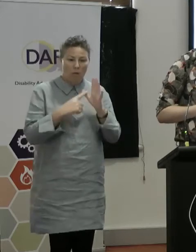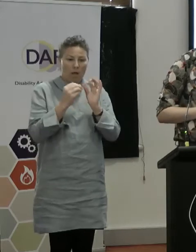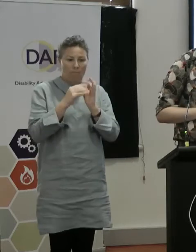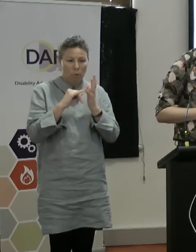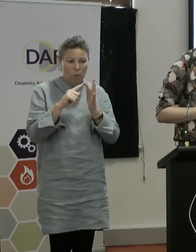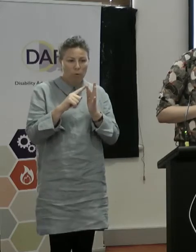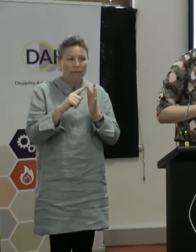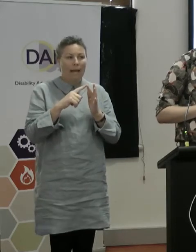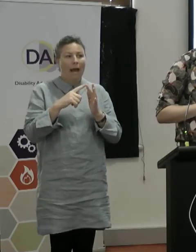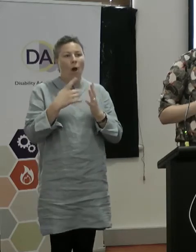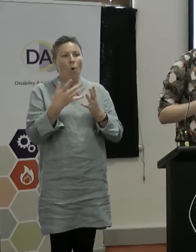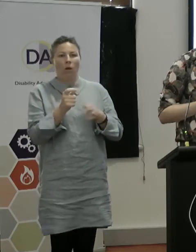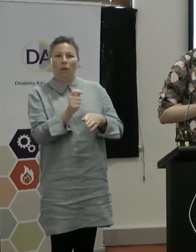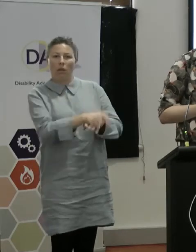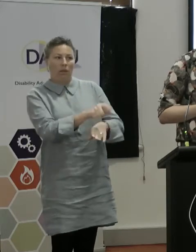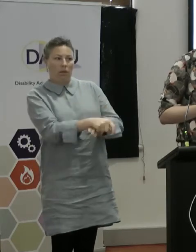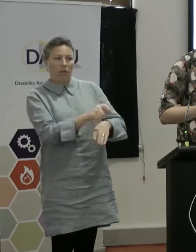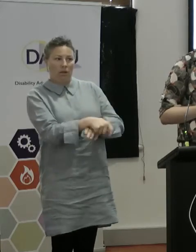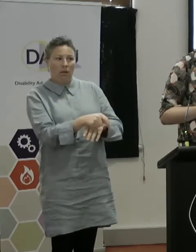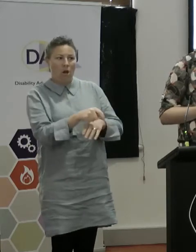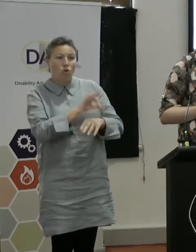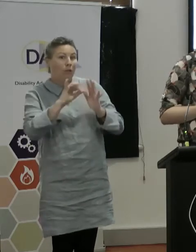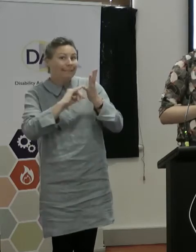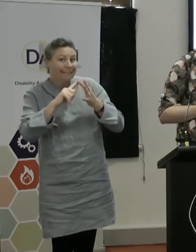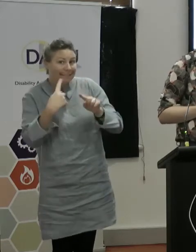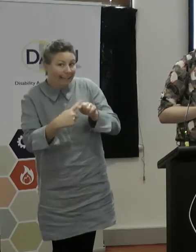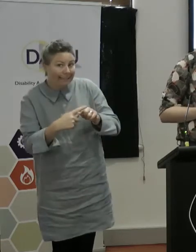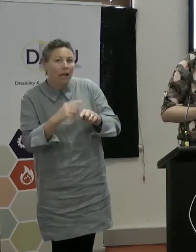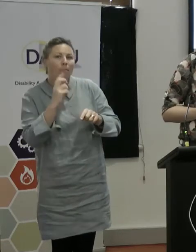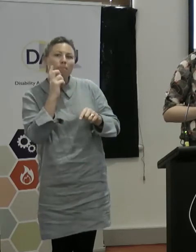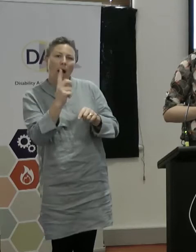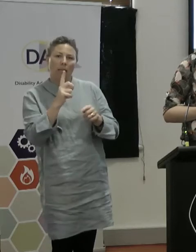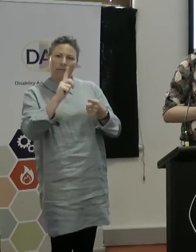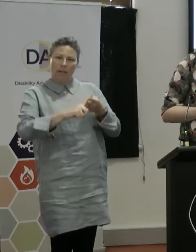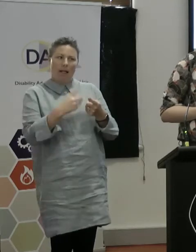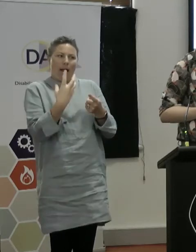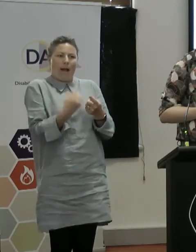common in the sorts of institutions that come across my desk.